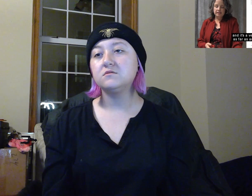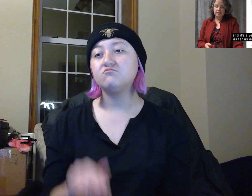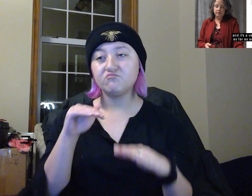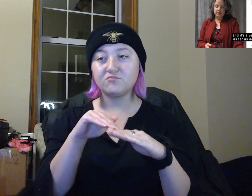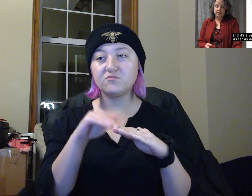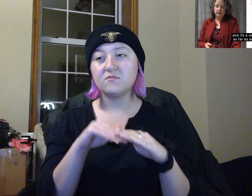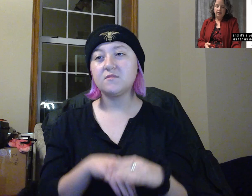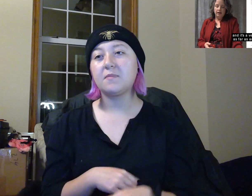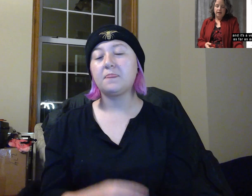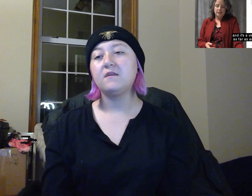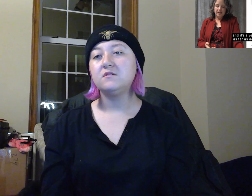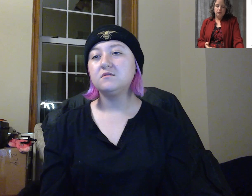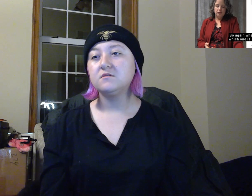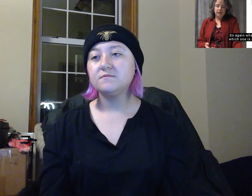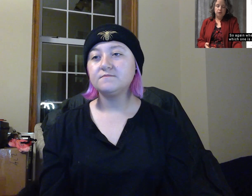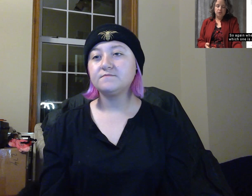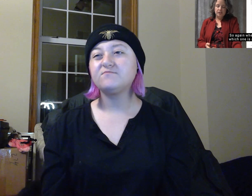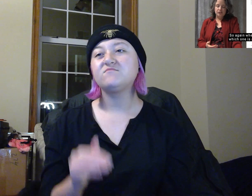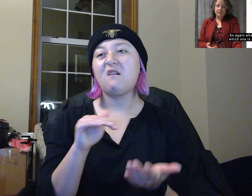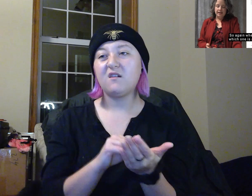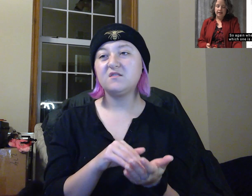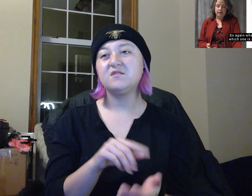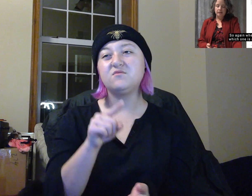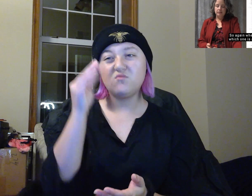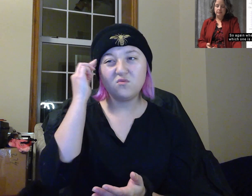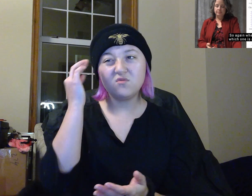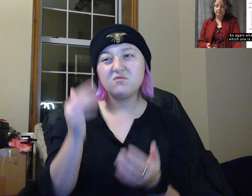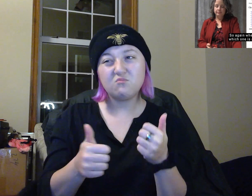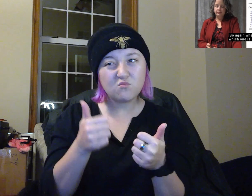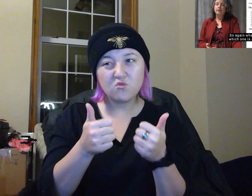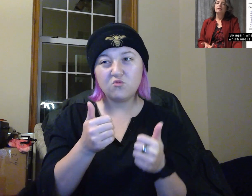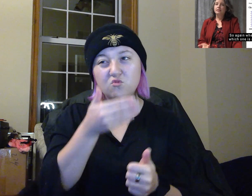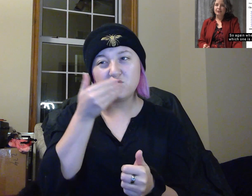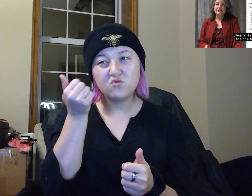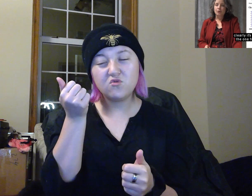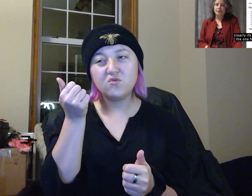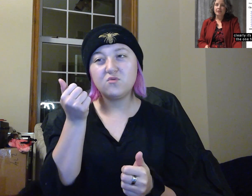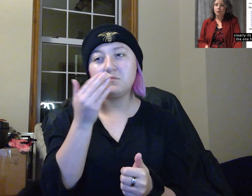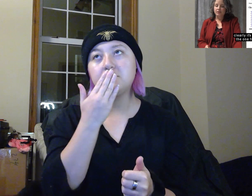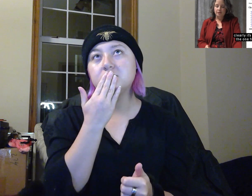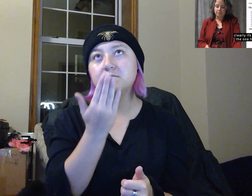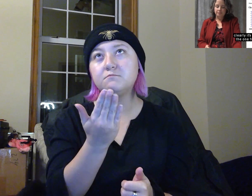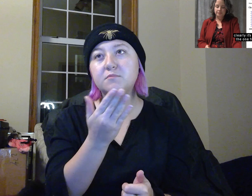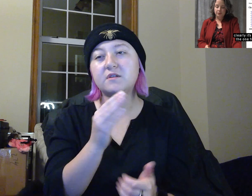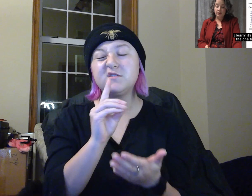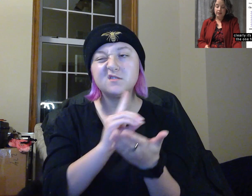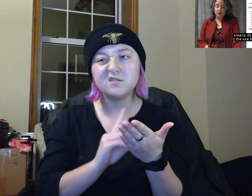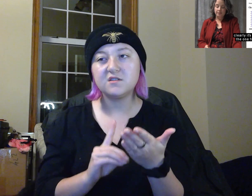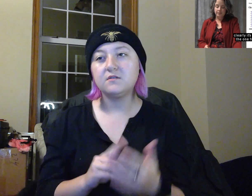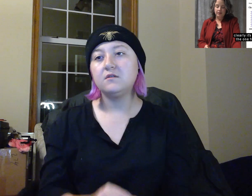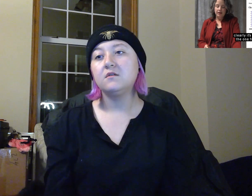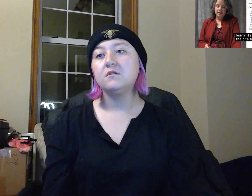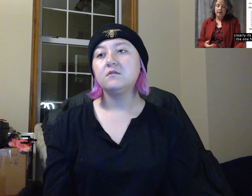far as accessibility. So again, when you think of which one is good design, clearly it's going to be the one from